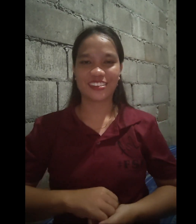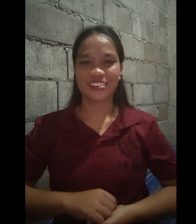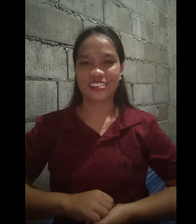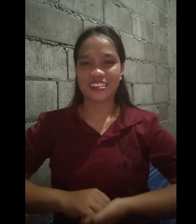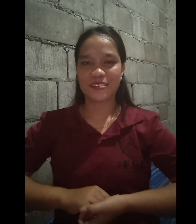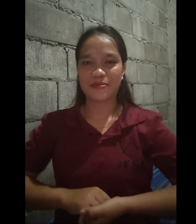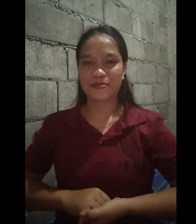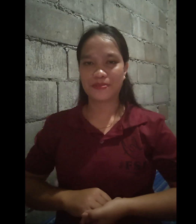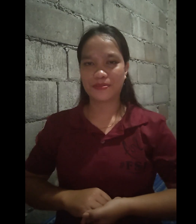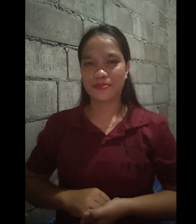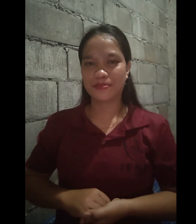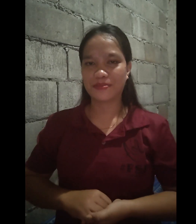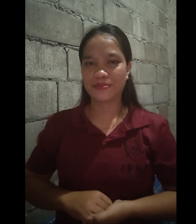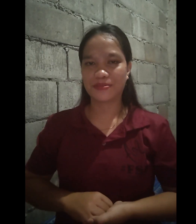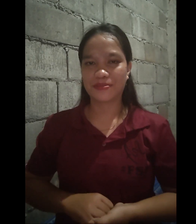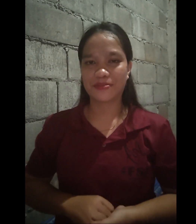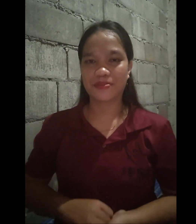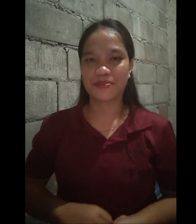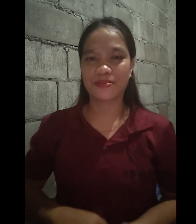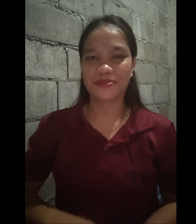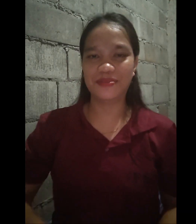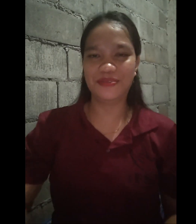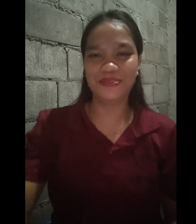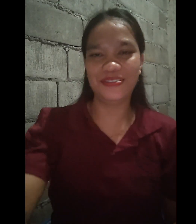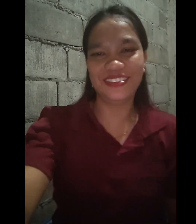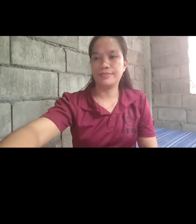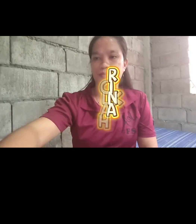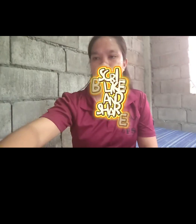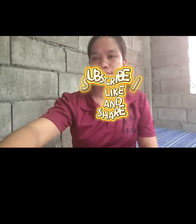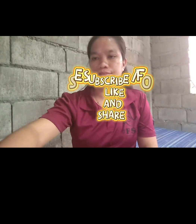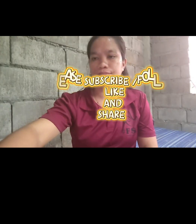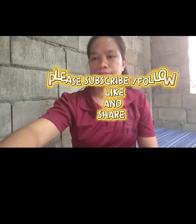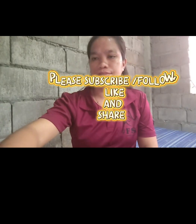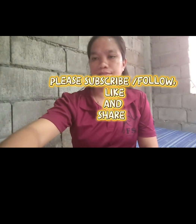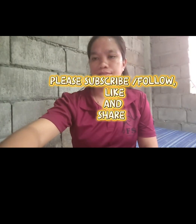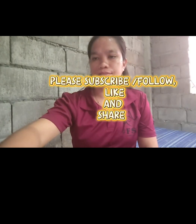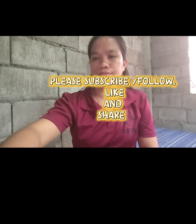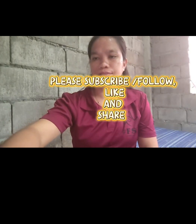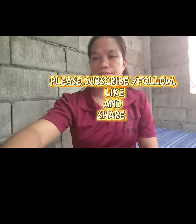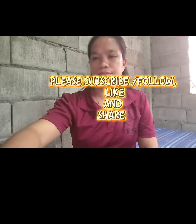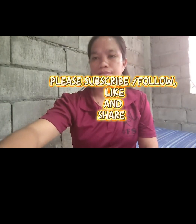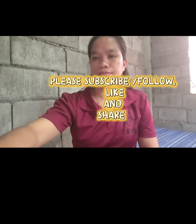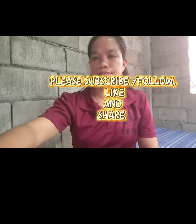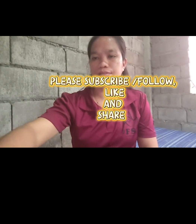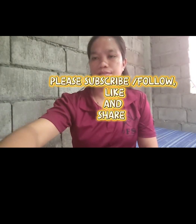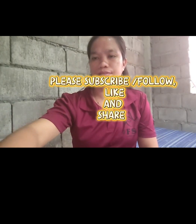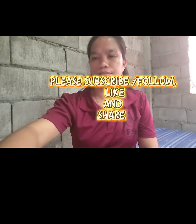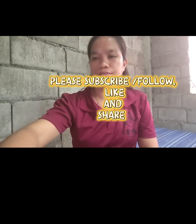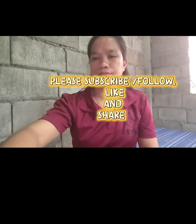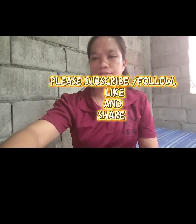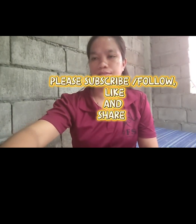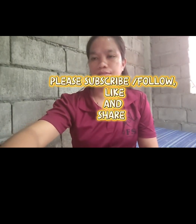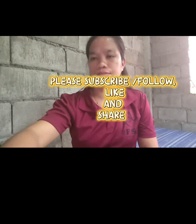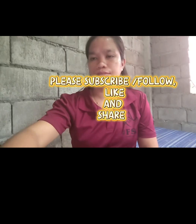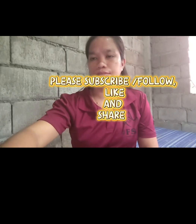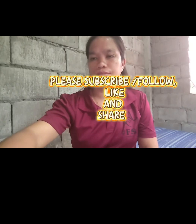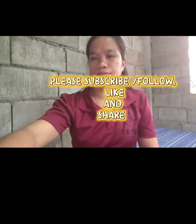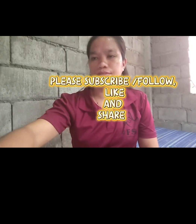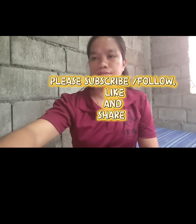At ayan mga langga, natawid din natin yung ating kantahan dito. So I hope you please subscribe, you please follow, like, and